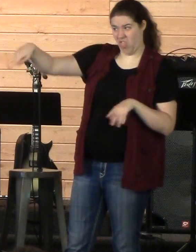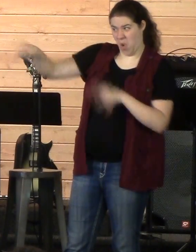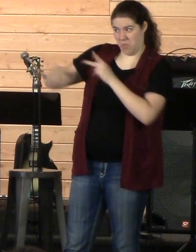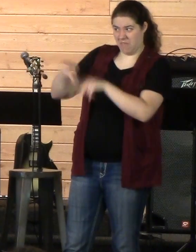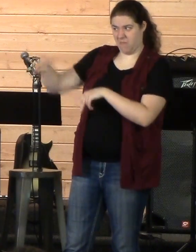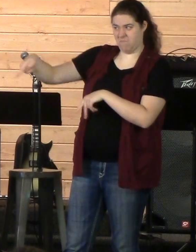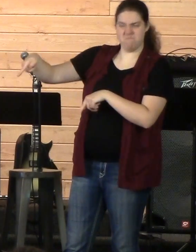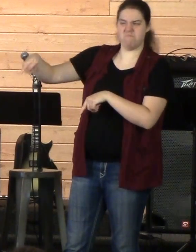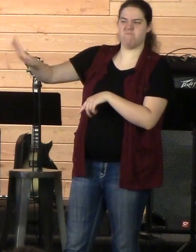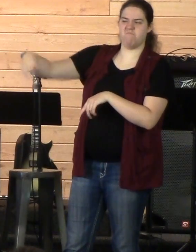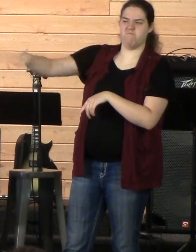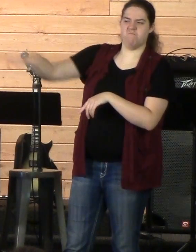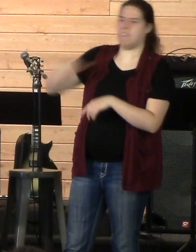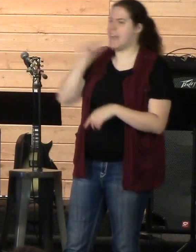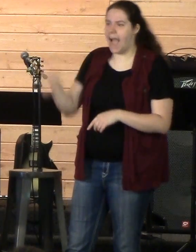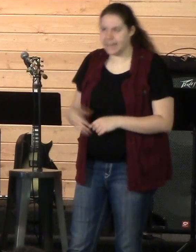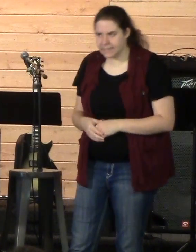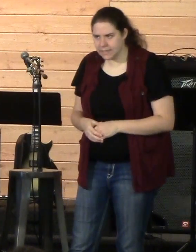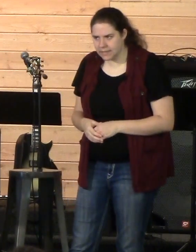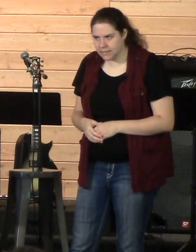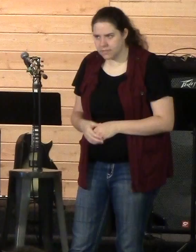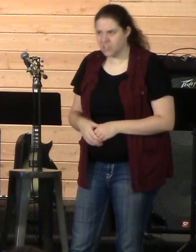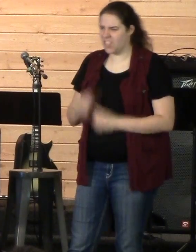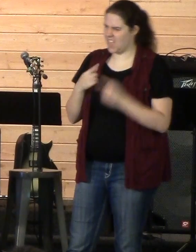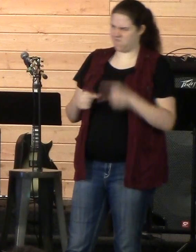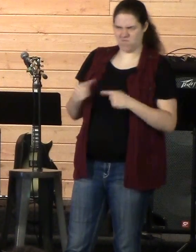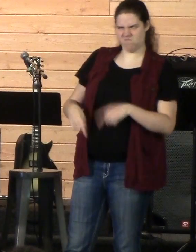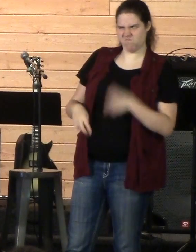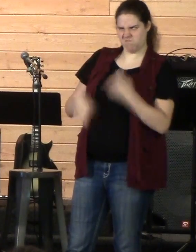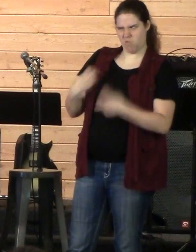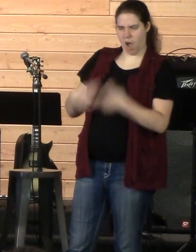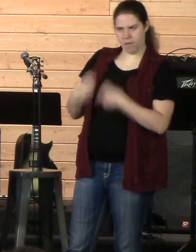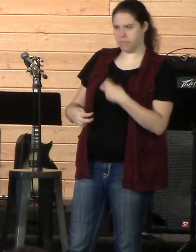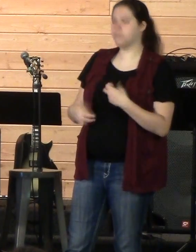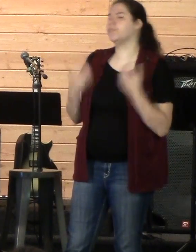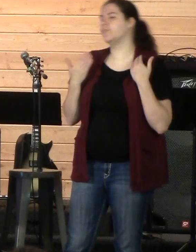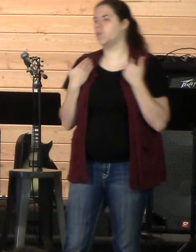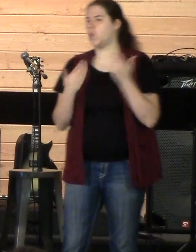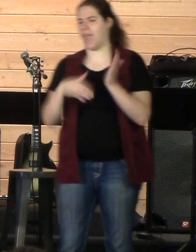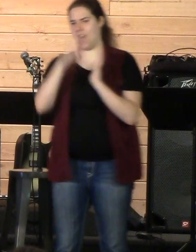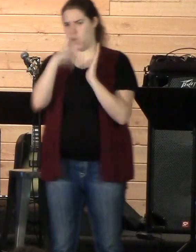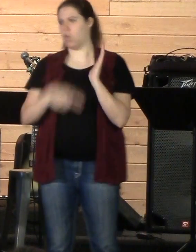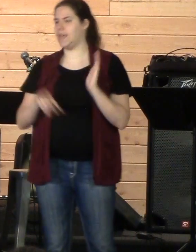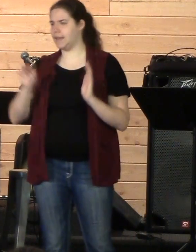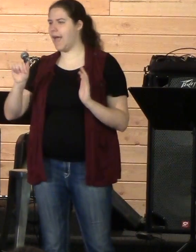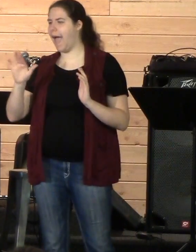really had a problem. Well, let's read that portion of Scripture in Acts 22.